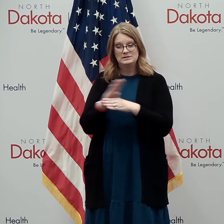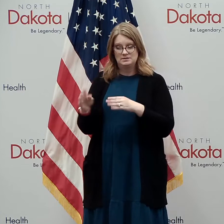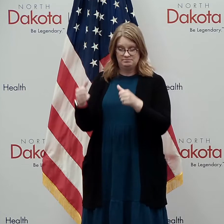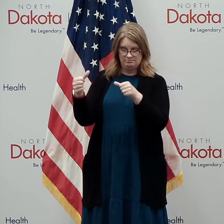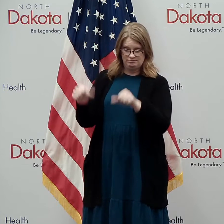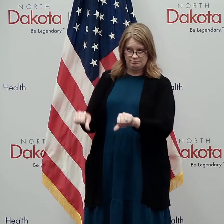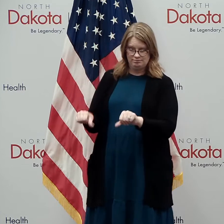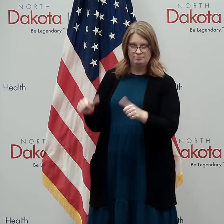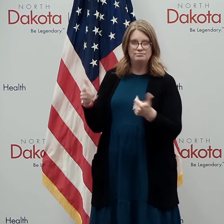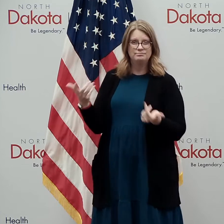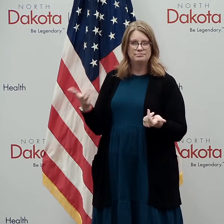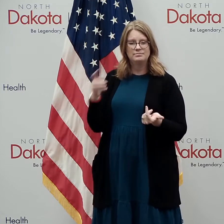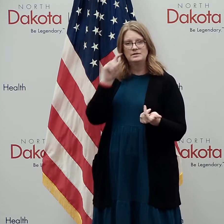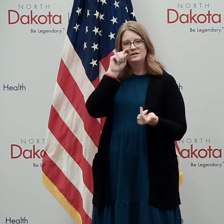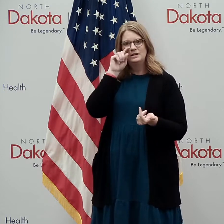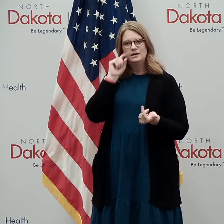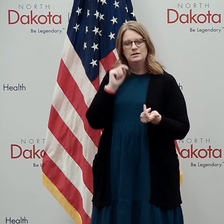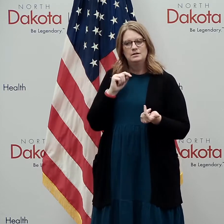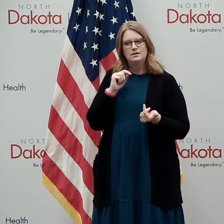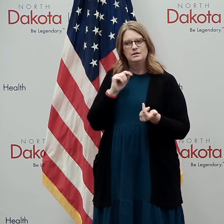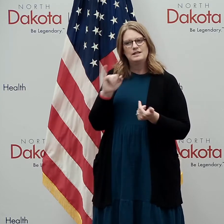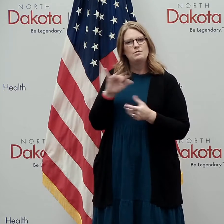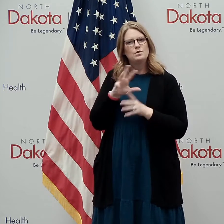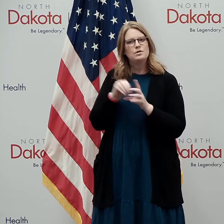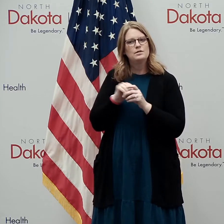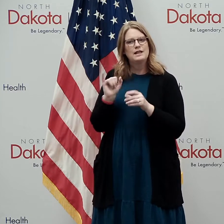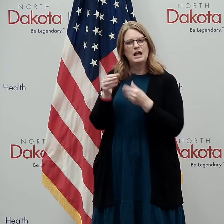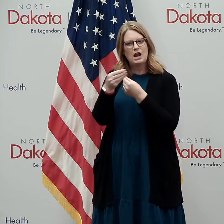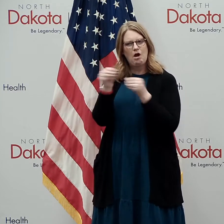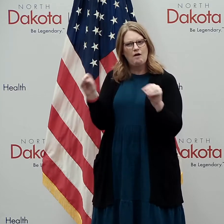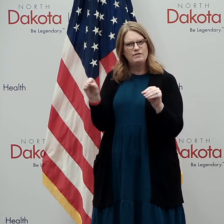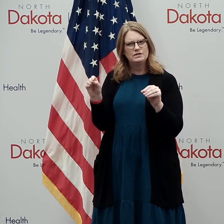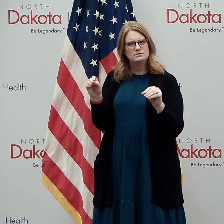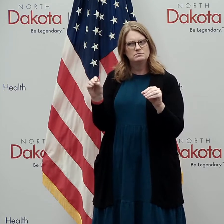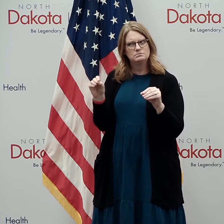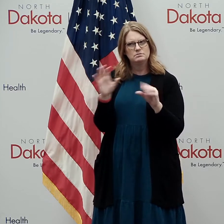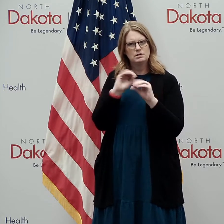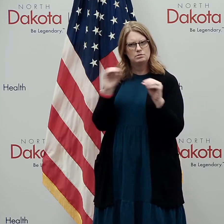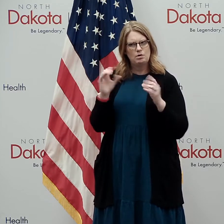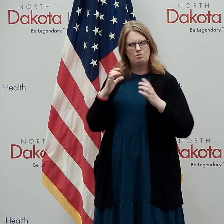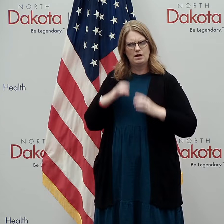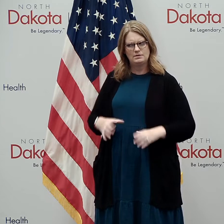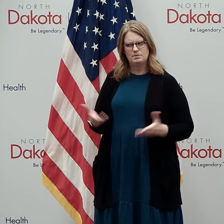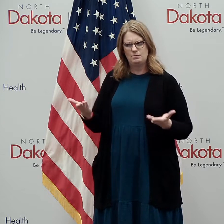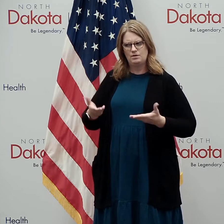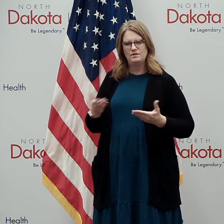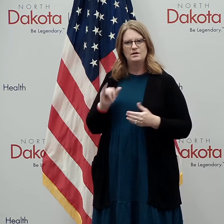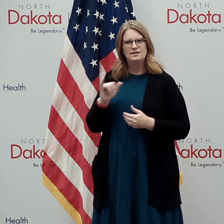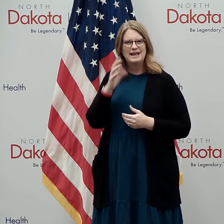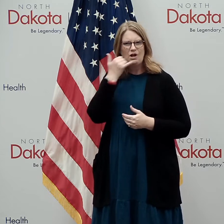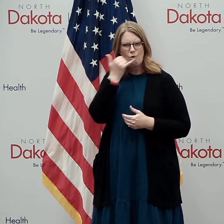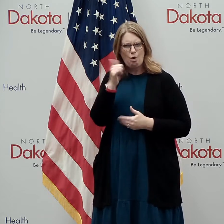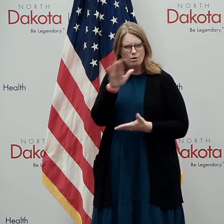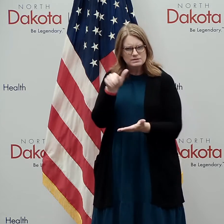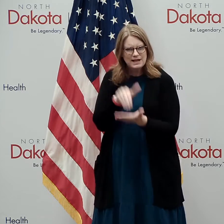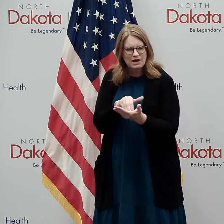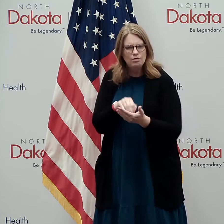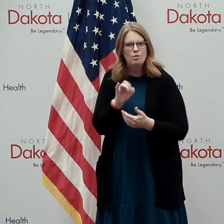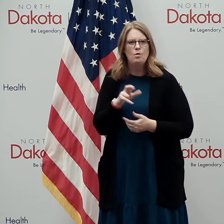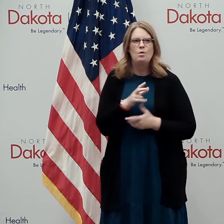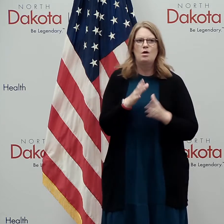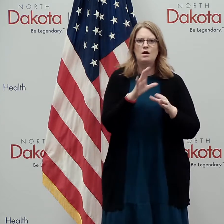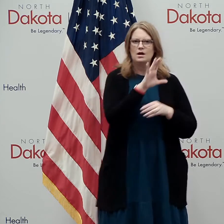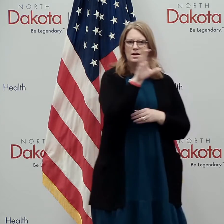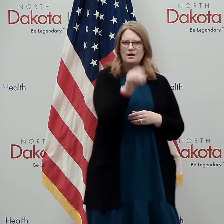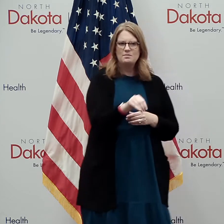lack a marketplace under this definition would include an office environment without a customer presence, like a call center, or a company that